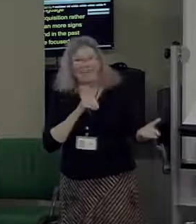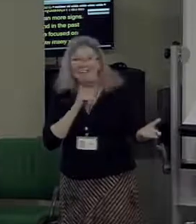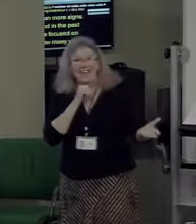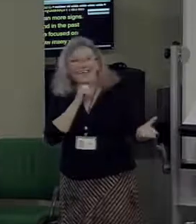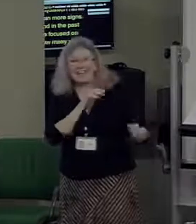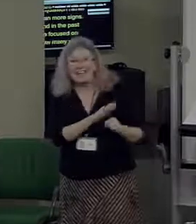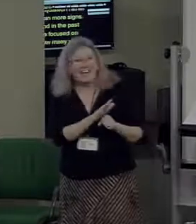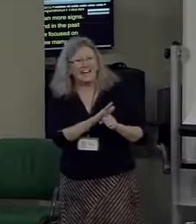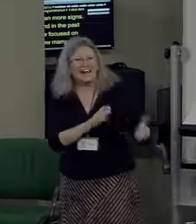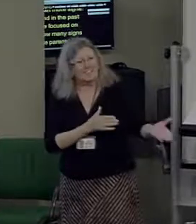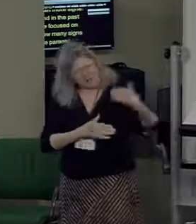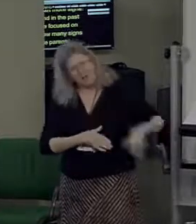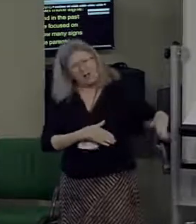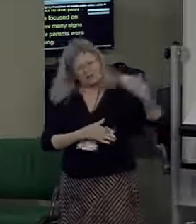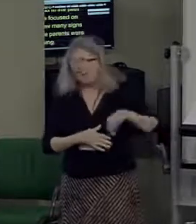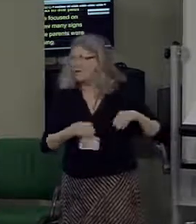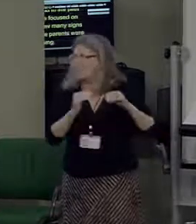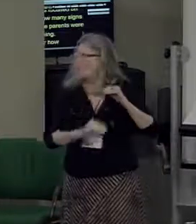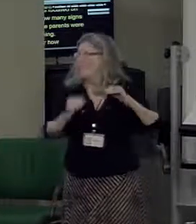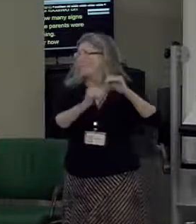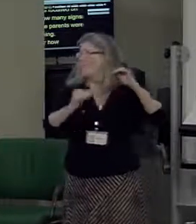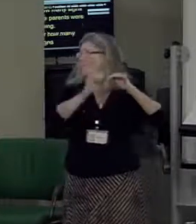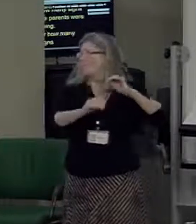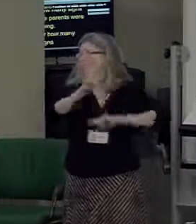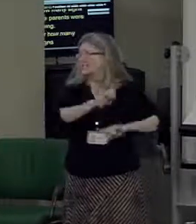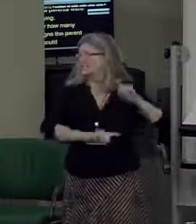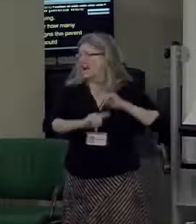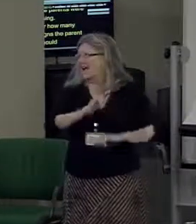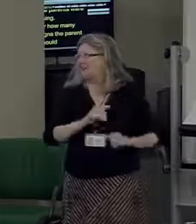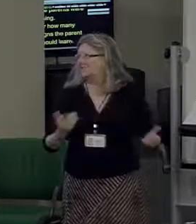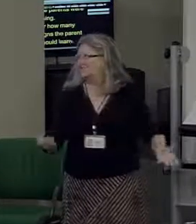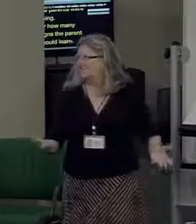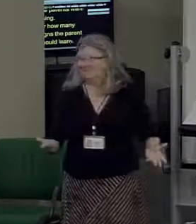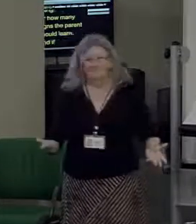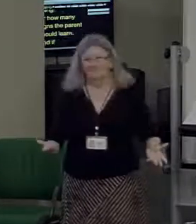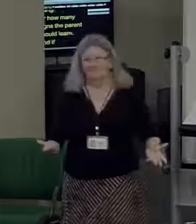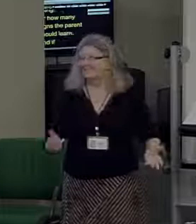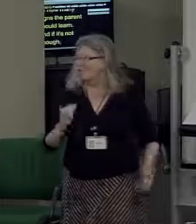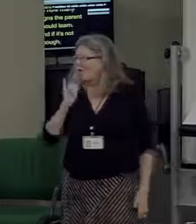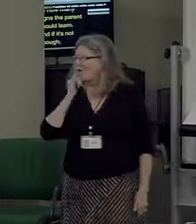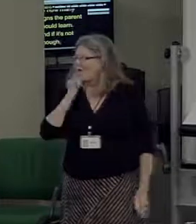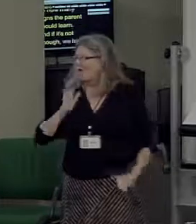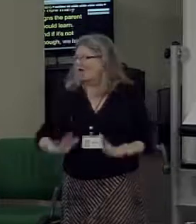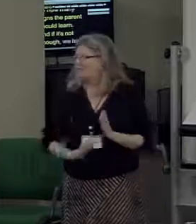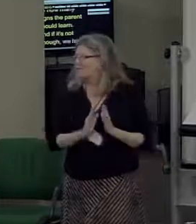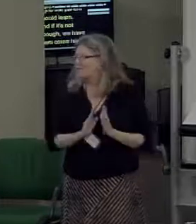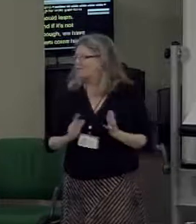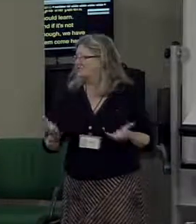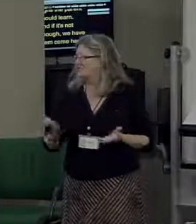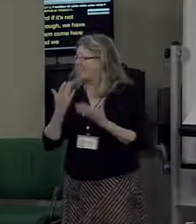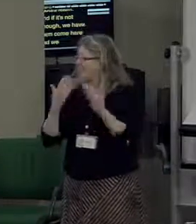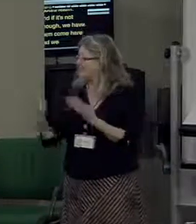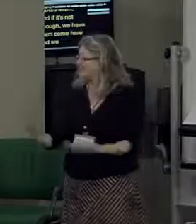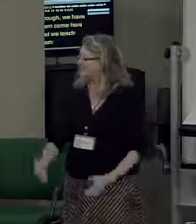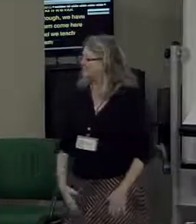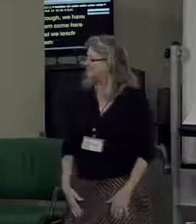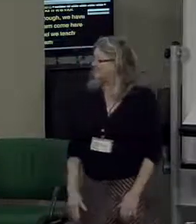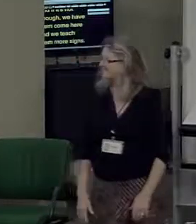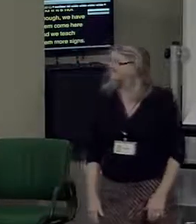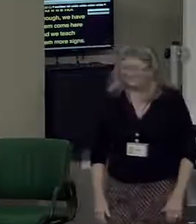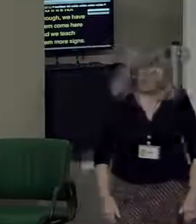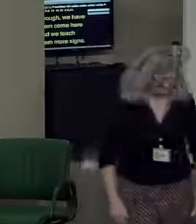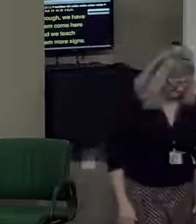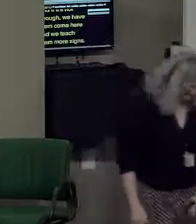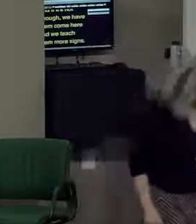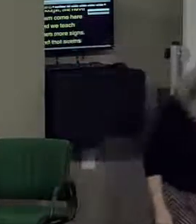signs the parents should learn. And if it's not enough, we have them come here and we teach them more signs. And that seems to be the wrong